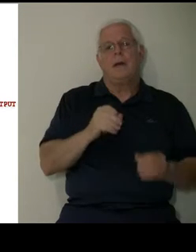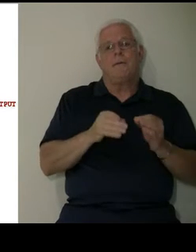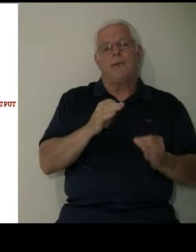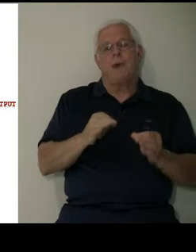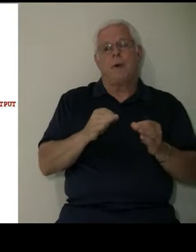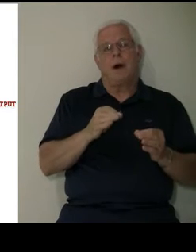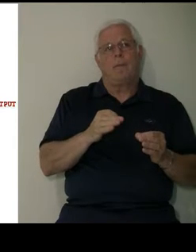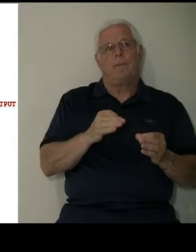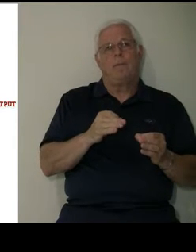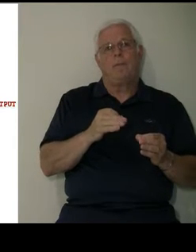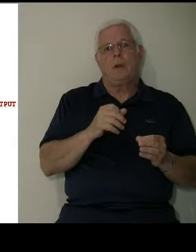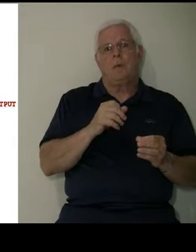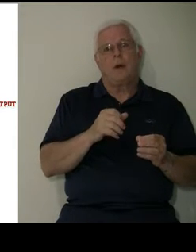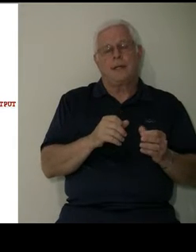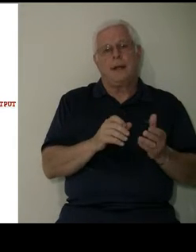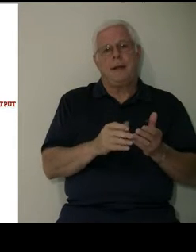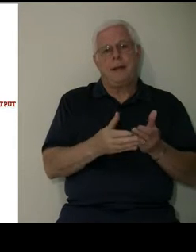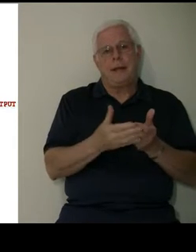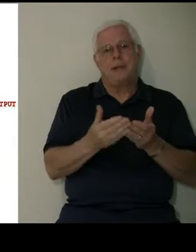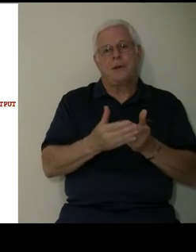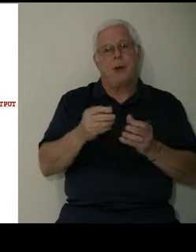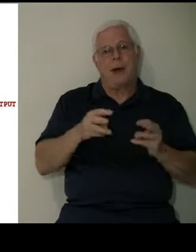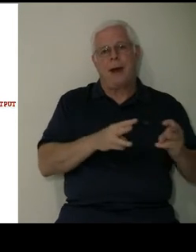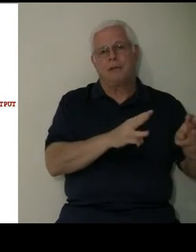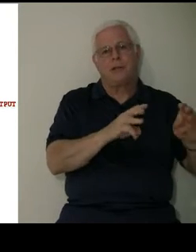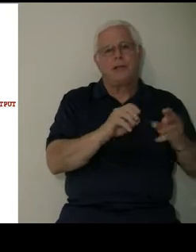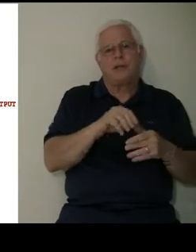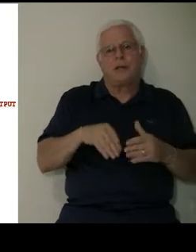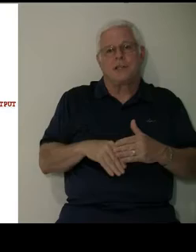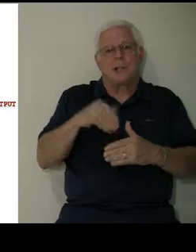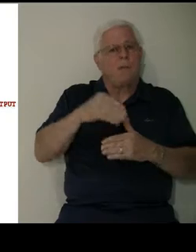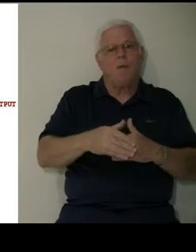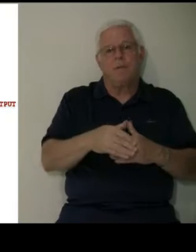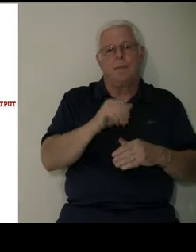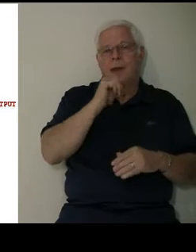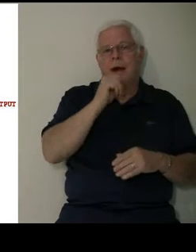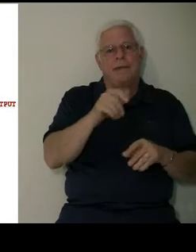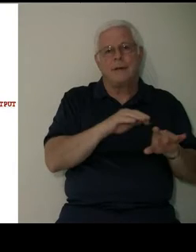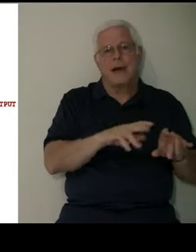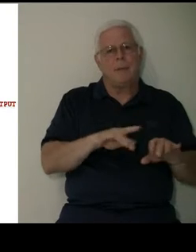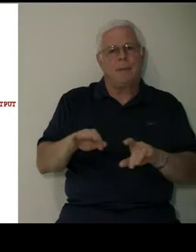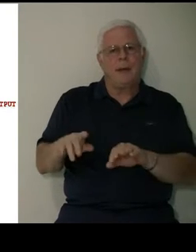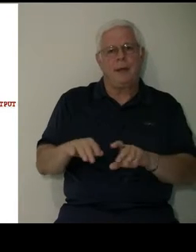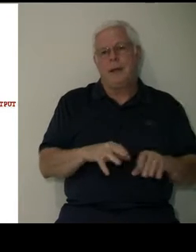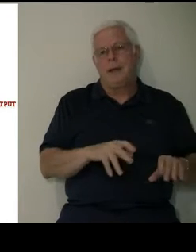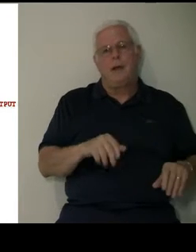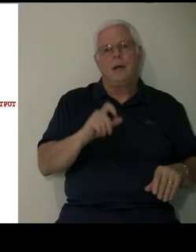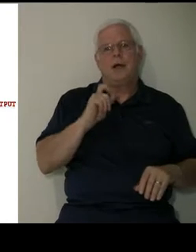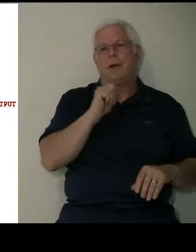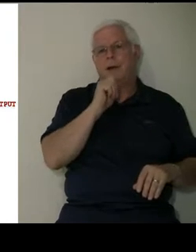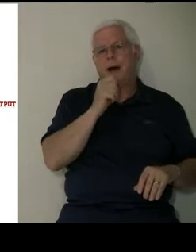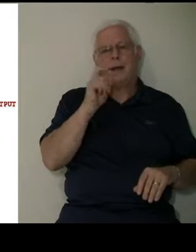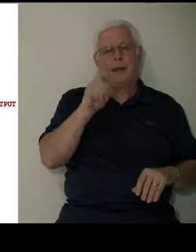If you want to take the easy way out, just skip over them and not even type them in. They're not